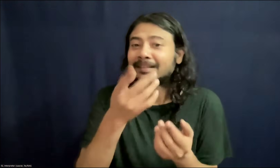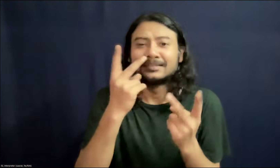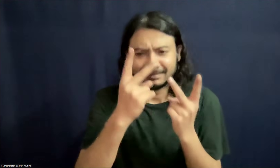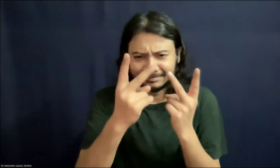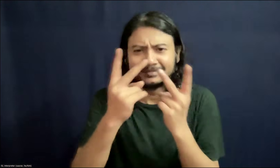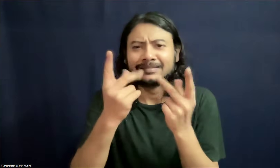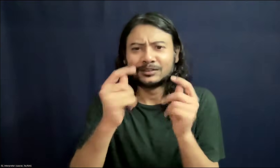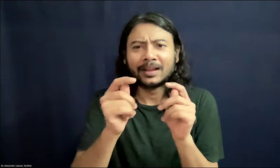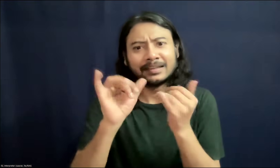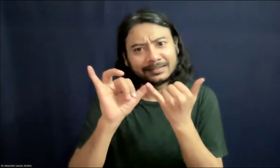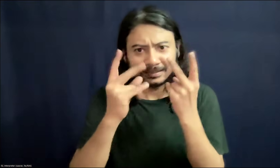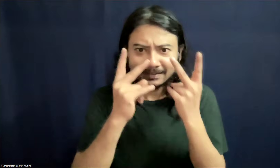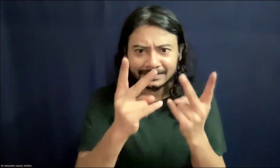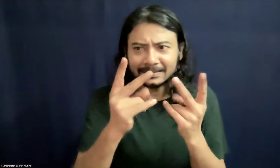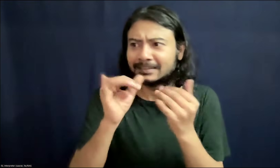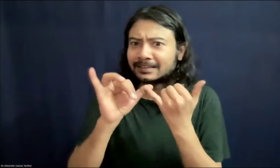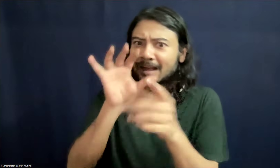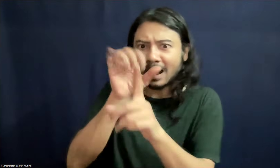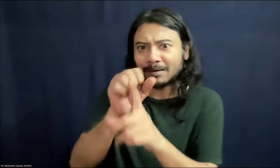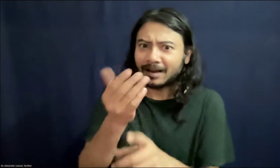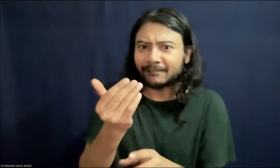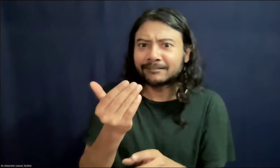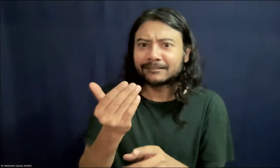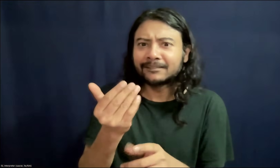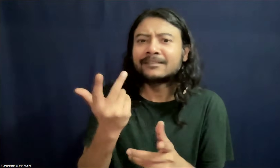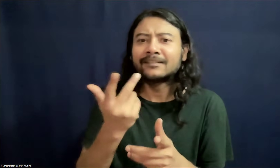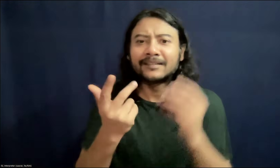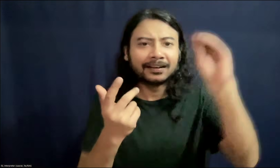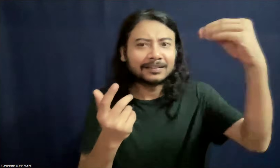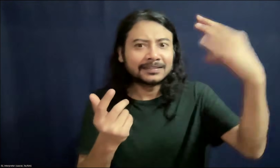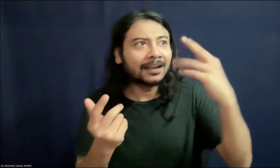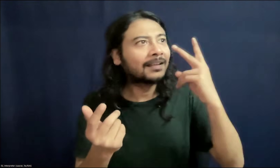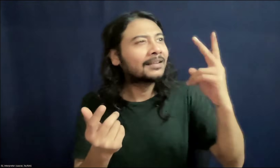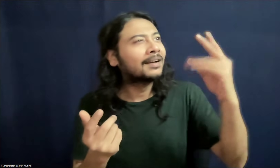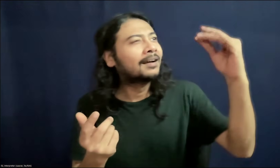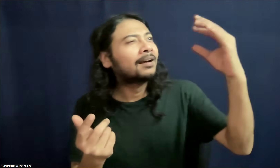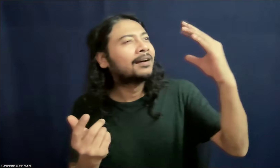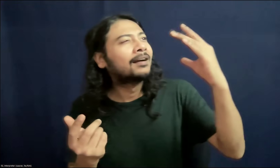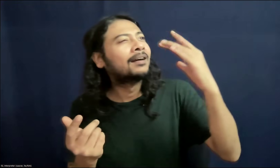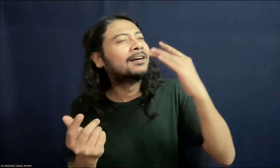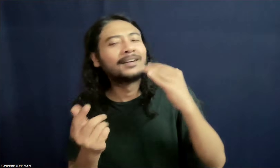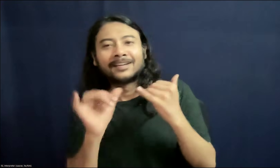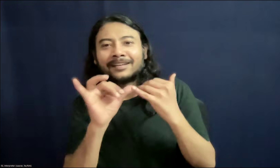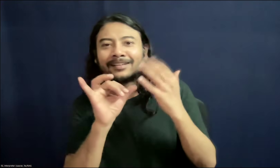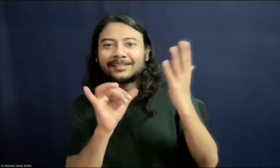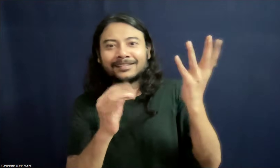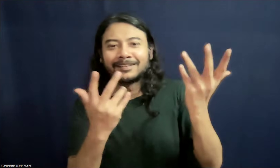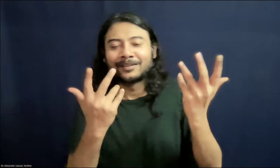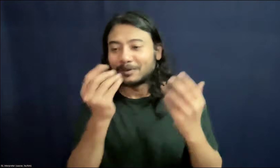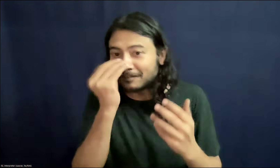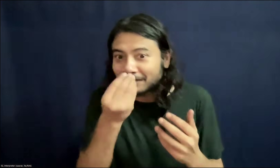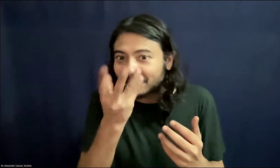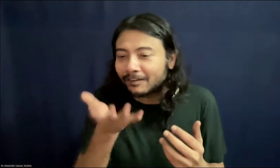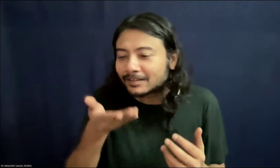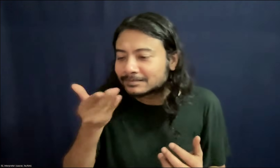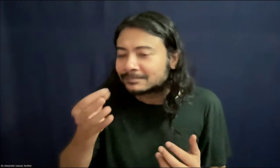and in the rain, in the sunlight, in the food. Then in next 15th shloka, we